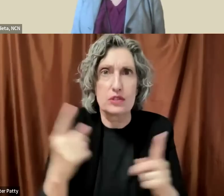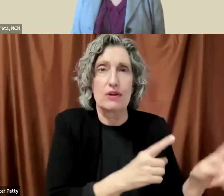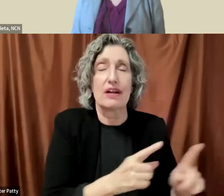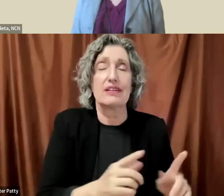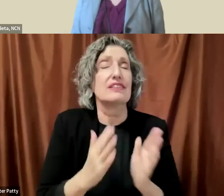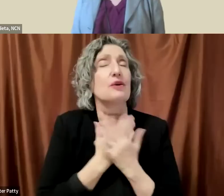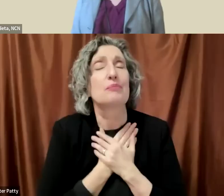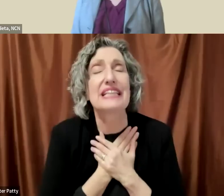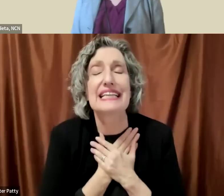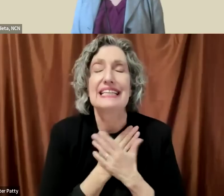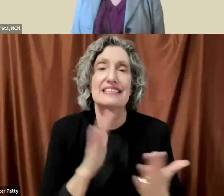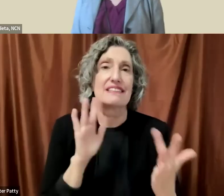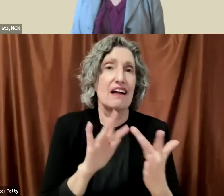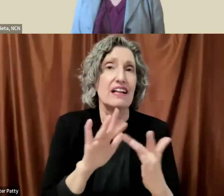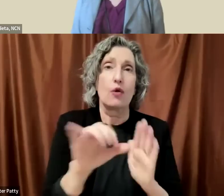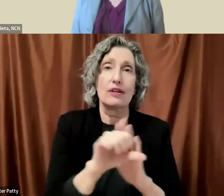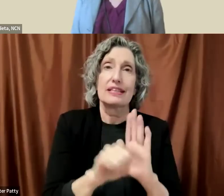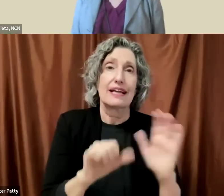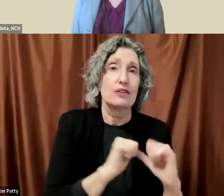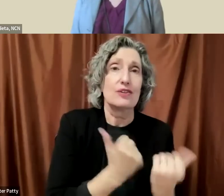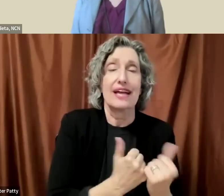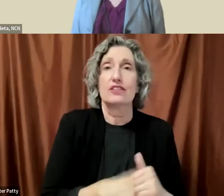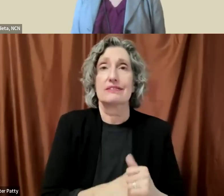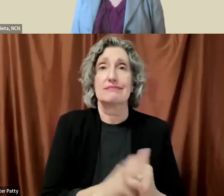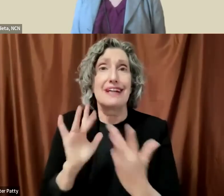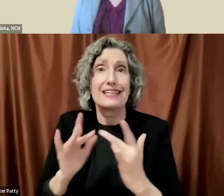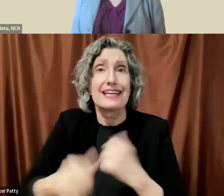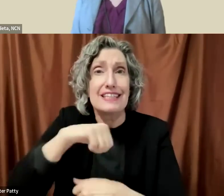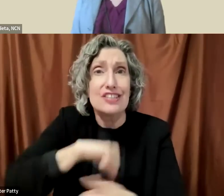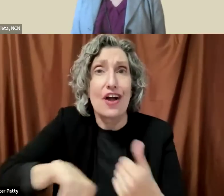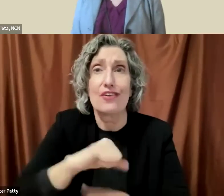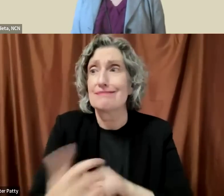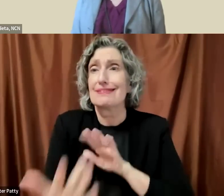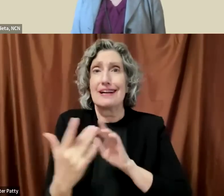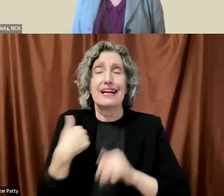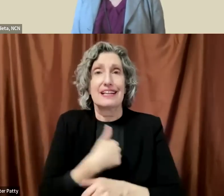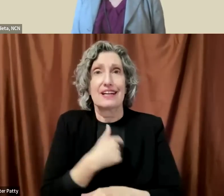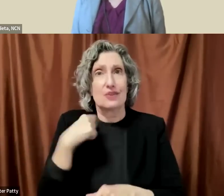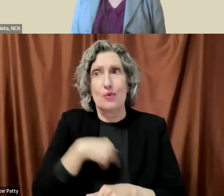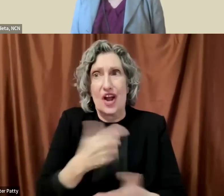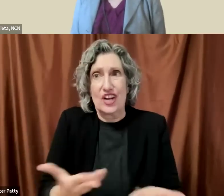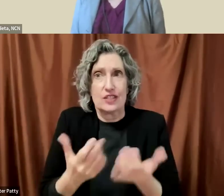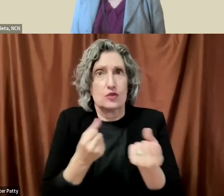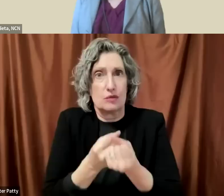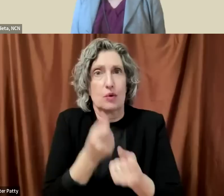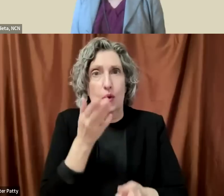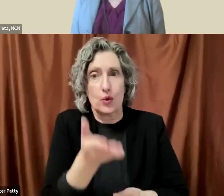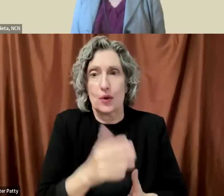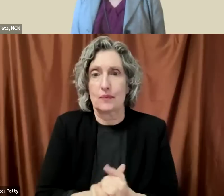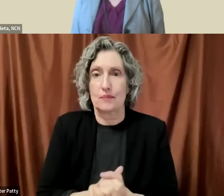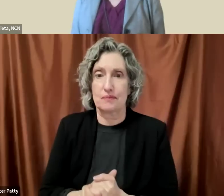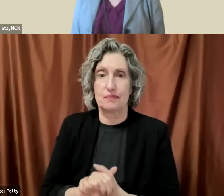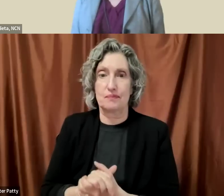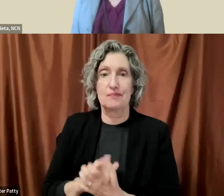state associations, reach out to each other, reach out to us. We want to be there to support you. I would really echo